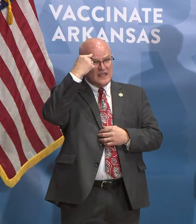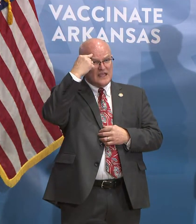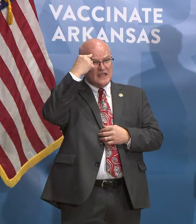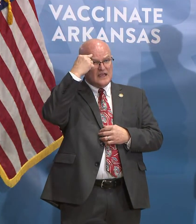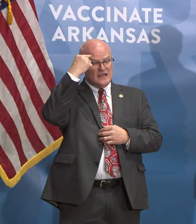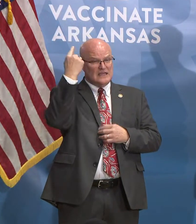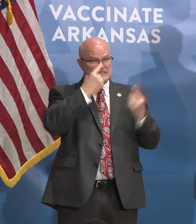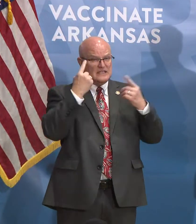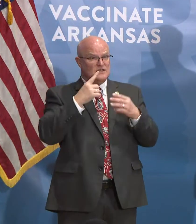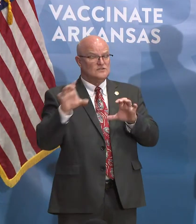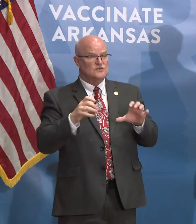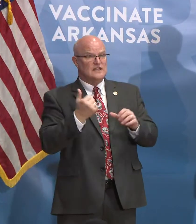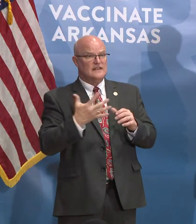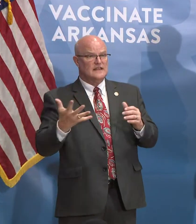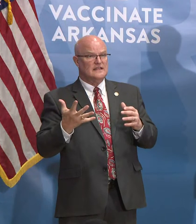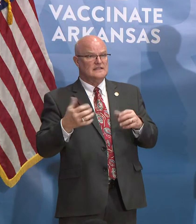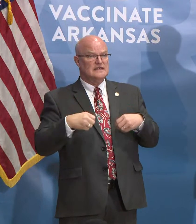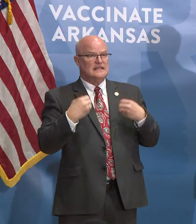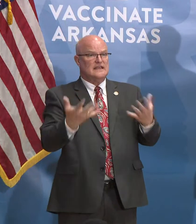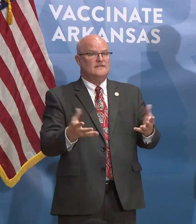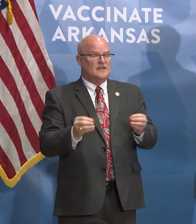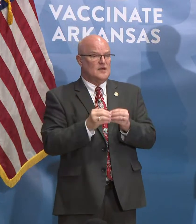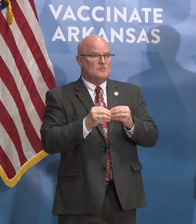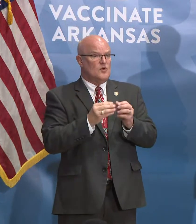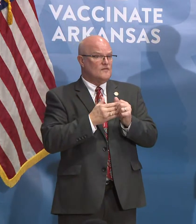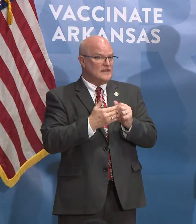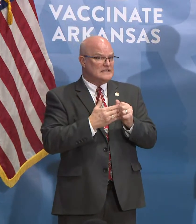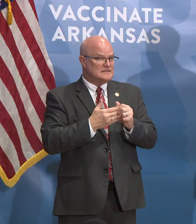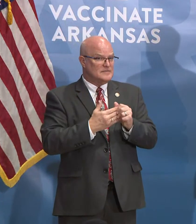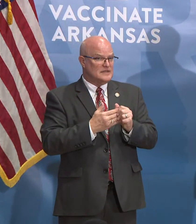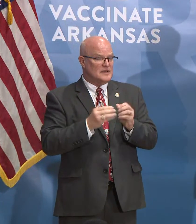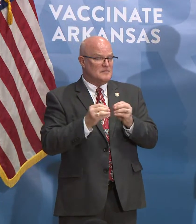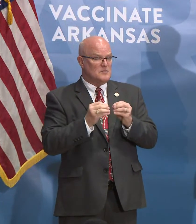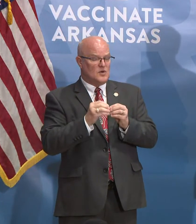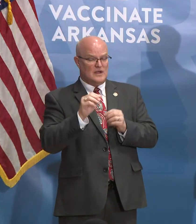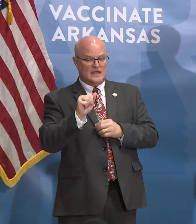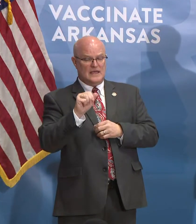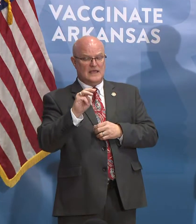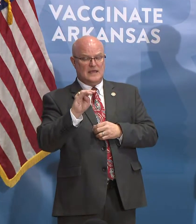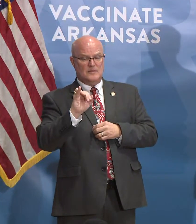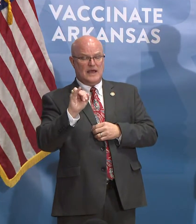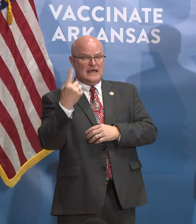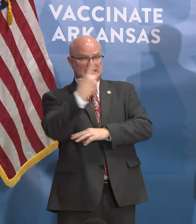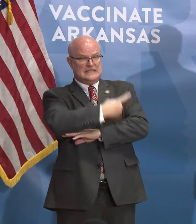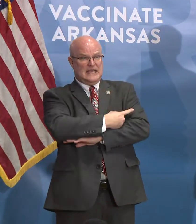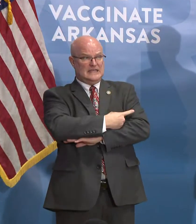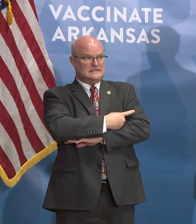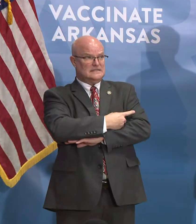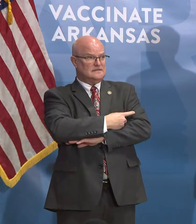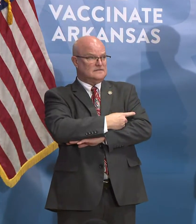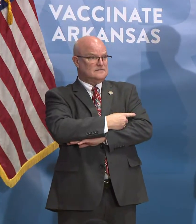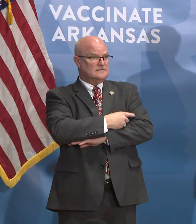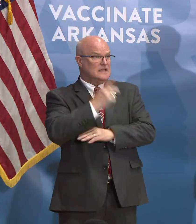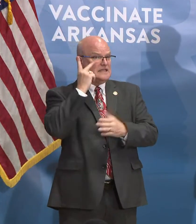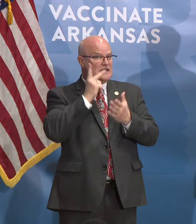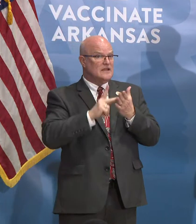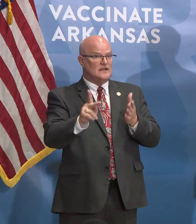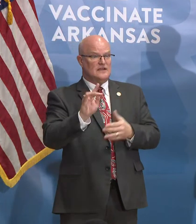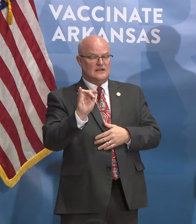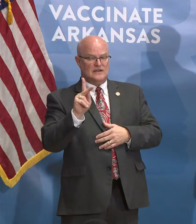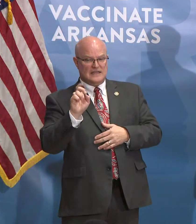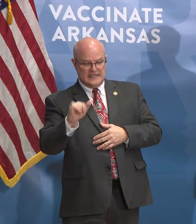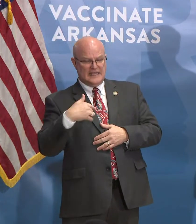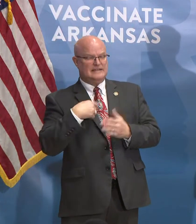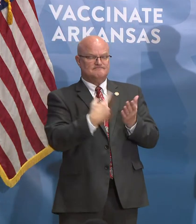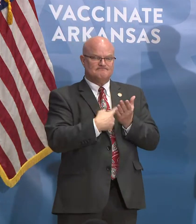Are you considering doing anything to give them some more flexibility, like more AMI days? Or Secretary Key and I have visited